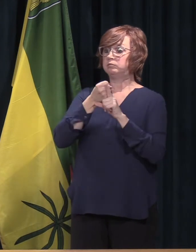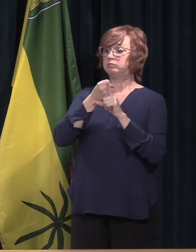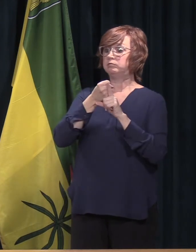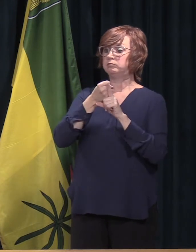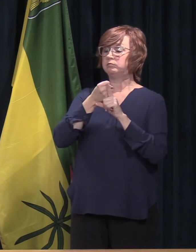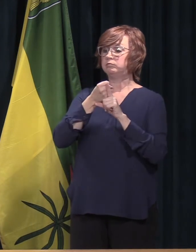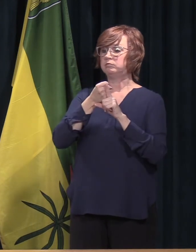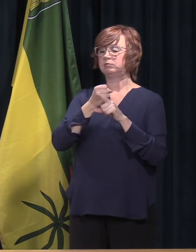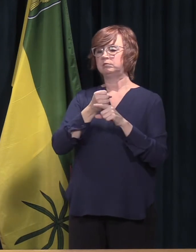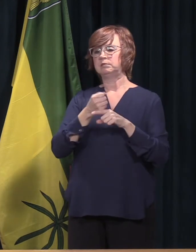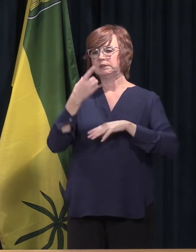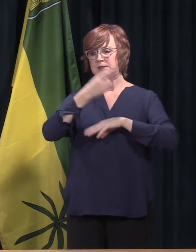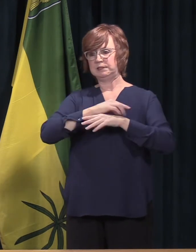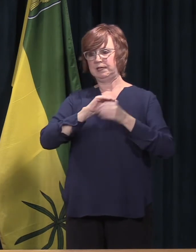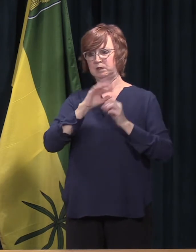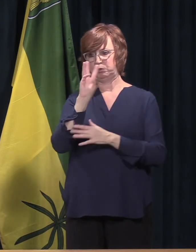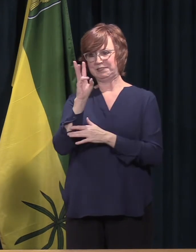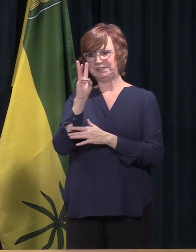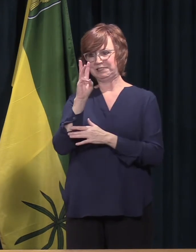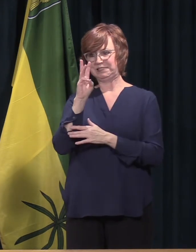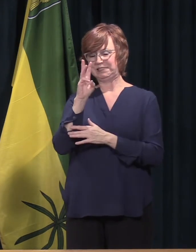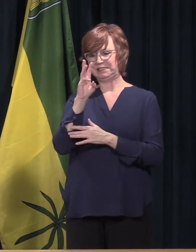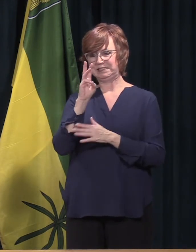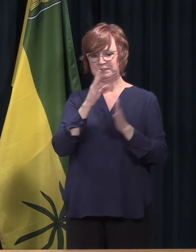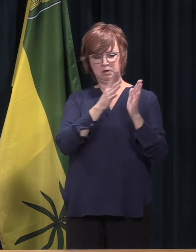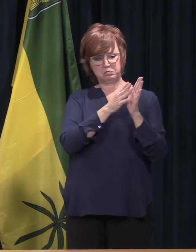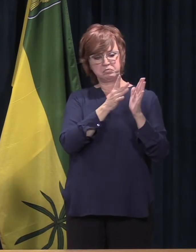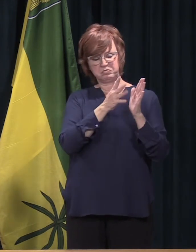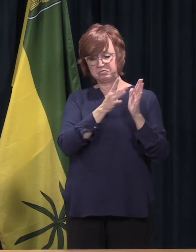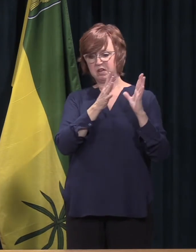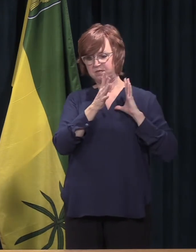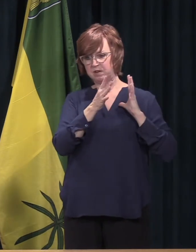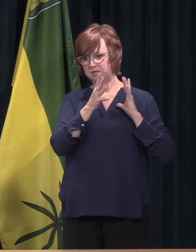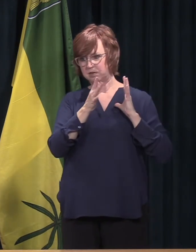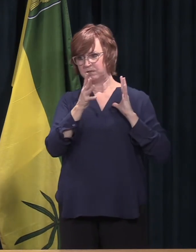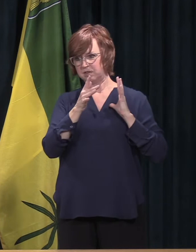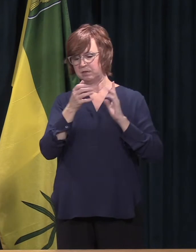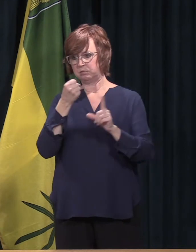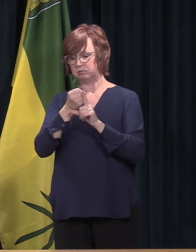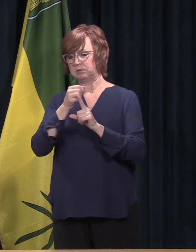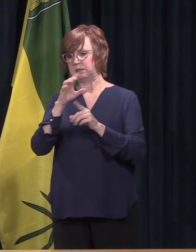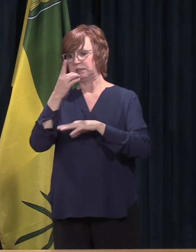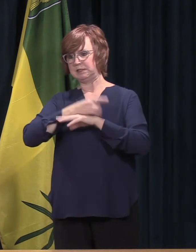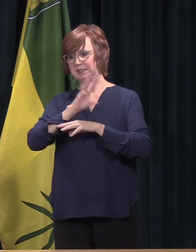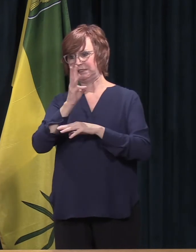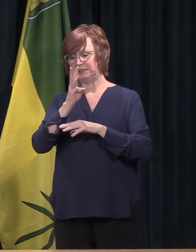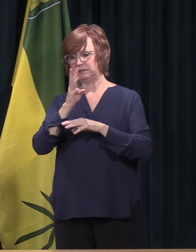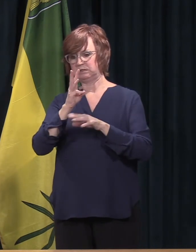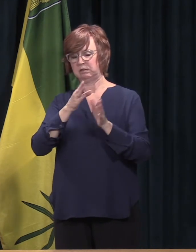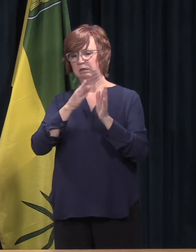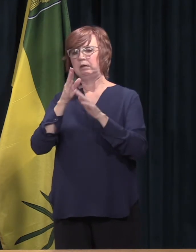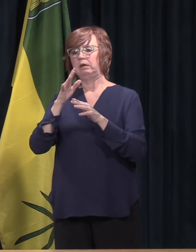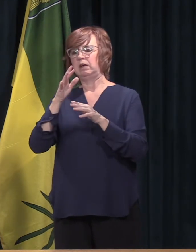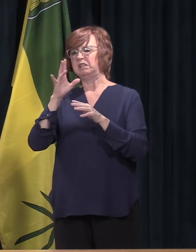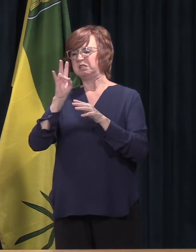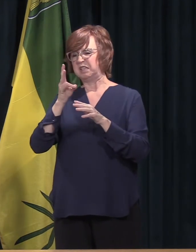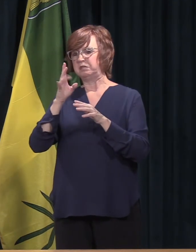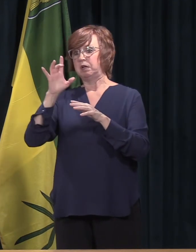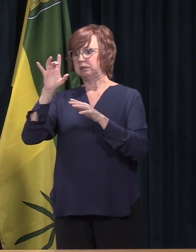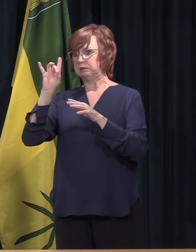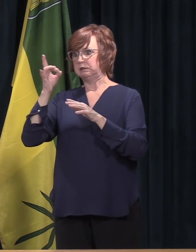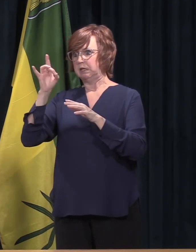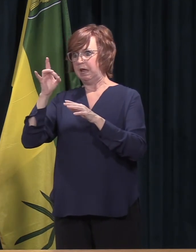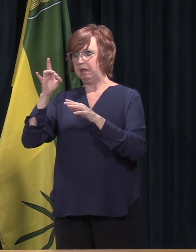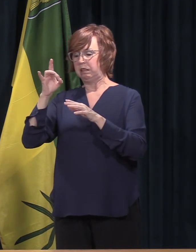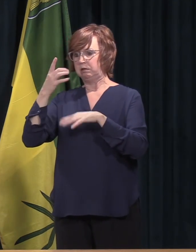assuming someone got exposed just before they were traveling, they get exposed on day 6, they become ill enough to seek care on day 8, they get tested, it's day 9,